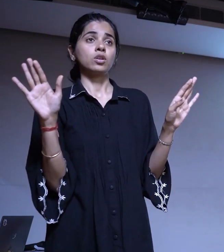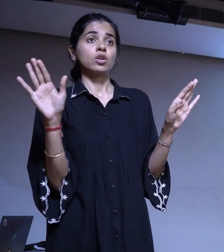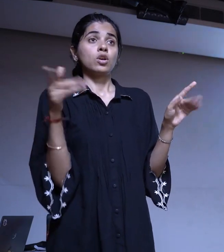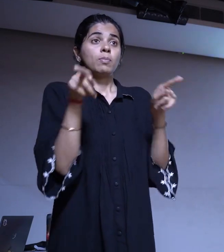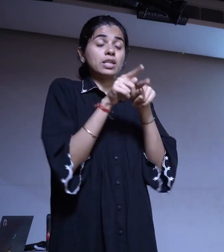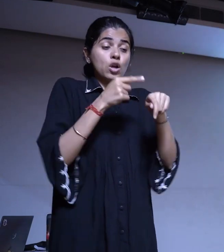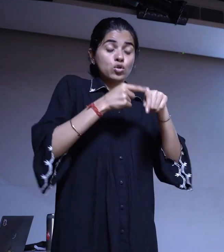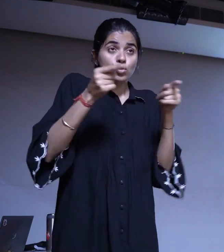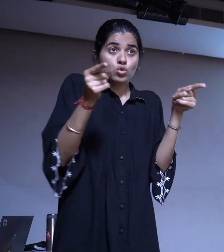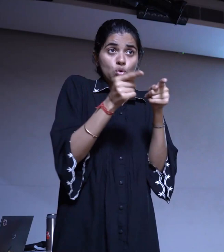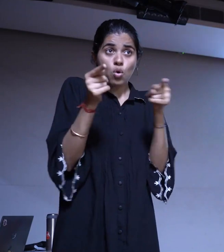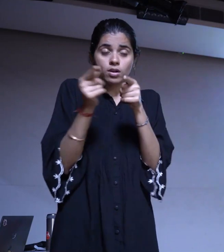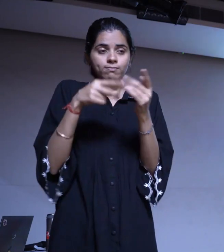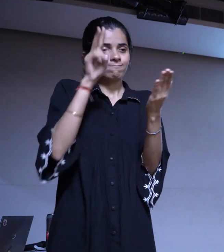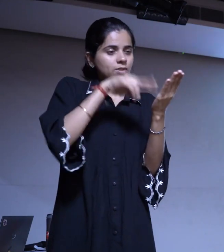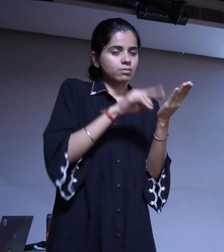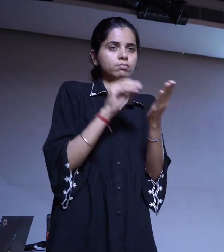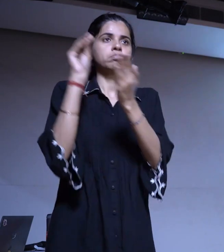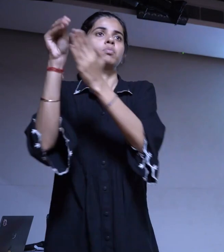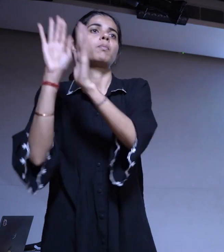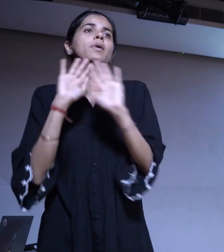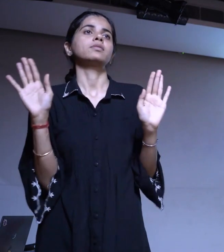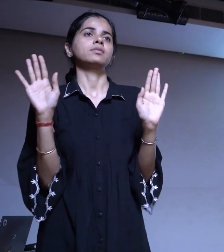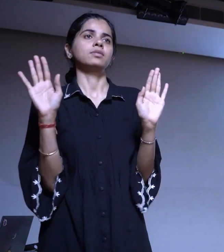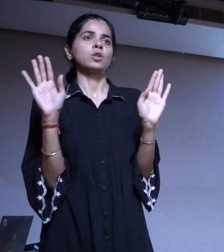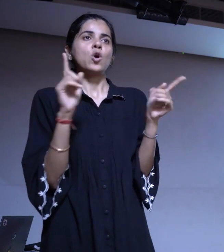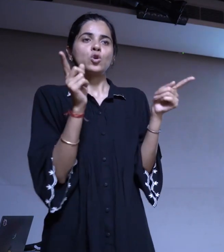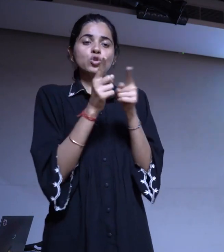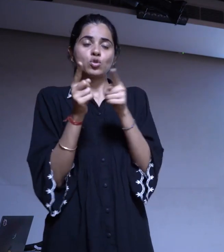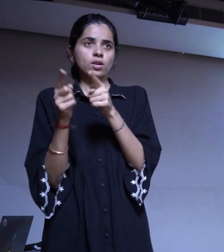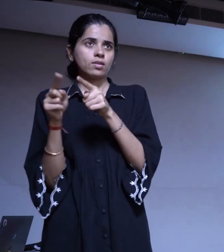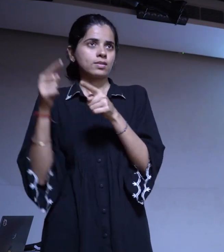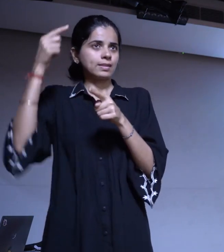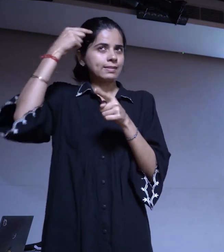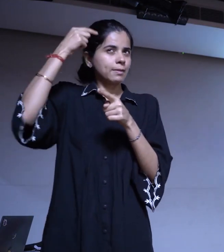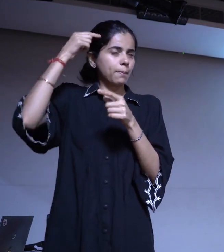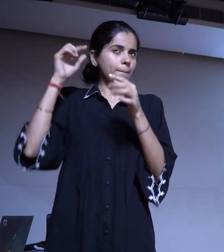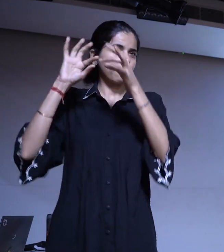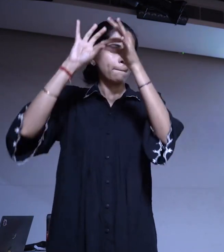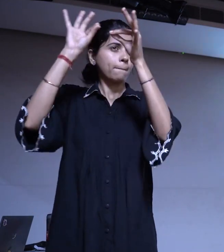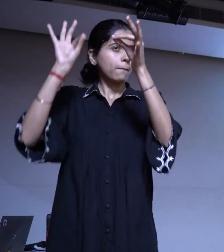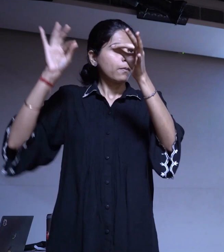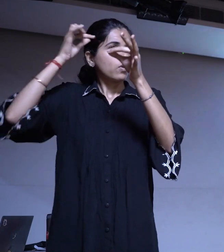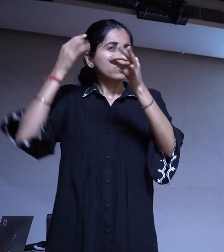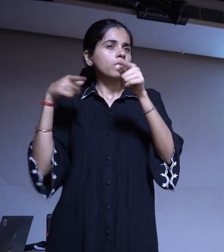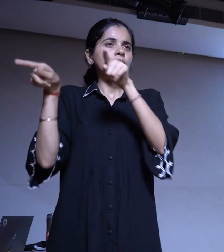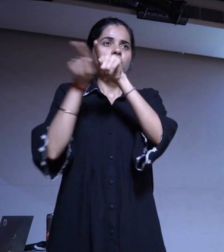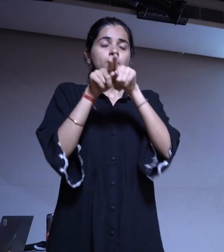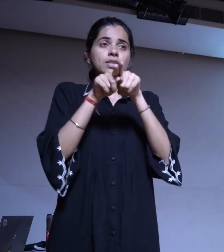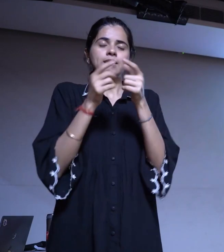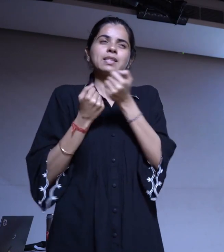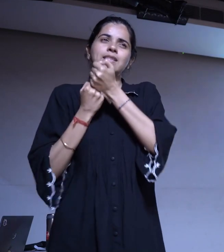small period of time as you are reading so the work memory circuit actually runs across the brain and provides a